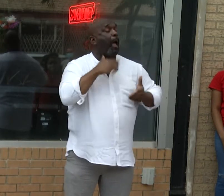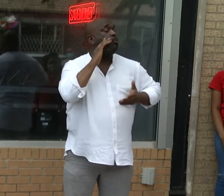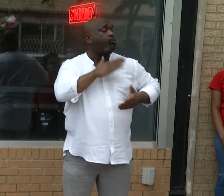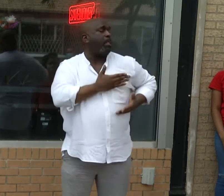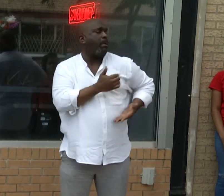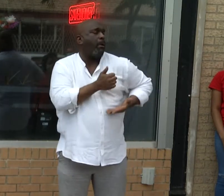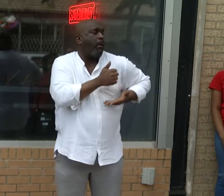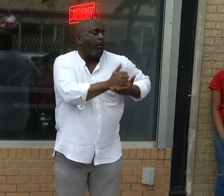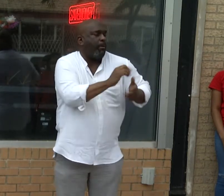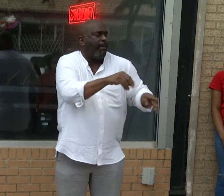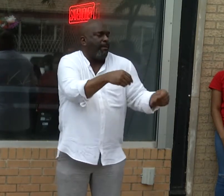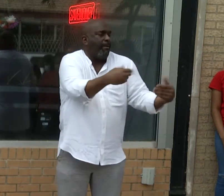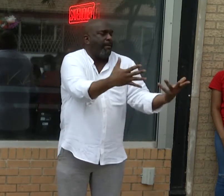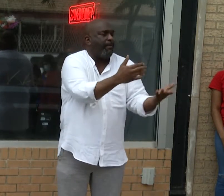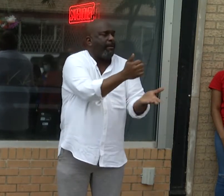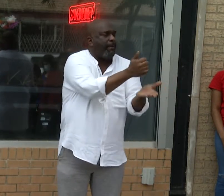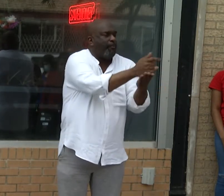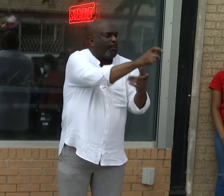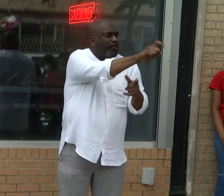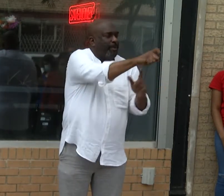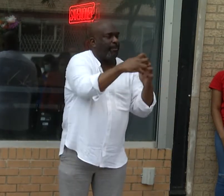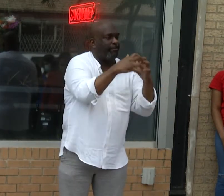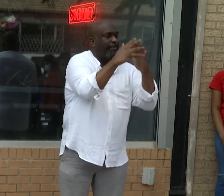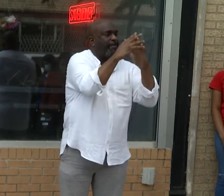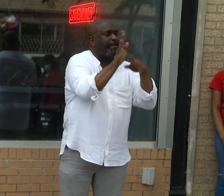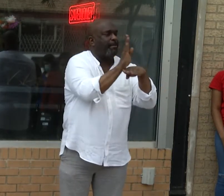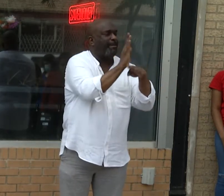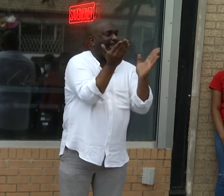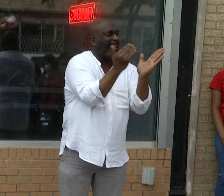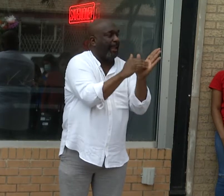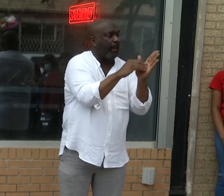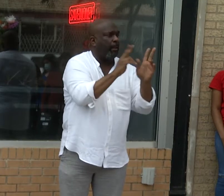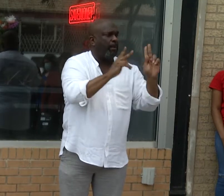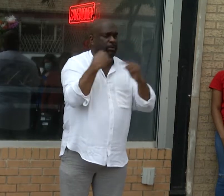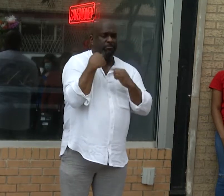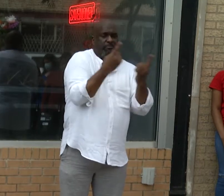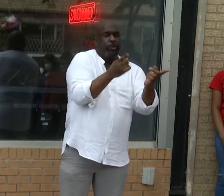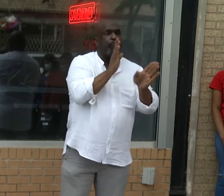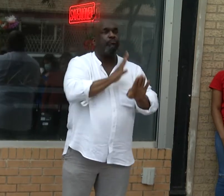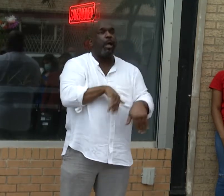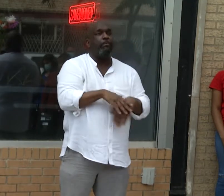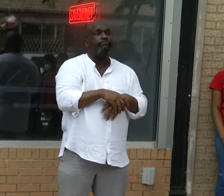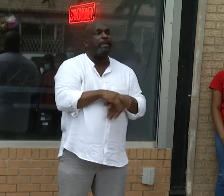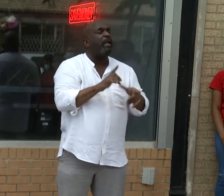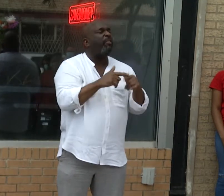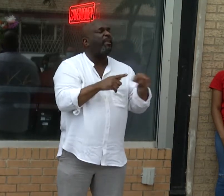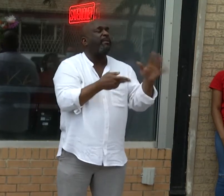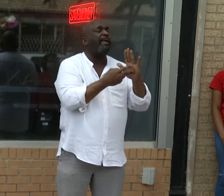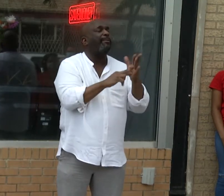your feet. For those of you who have remained quiet during this time, you are complicit.